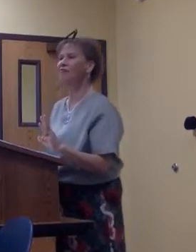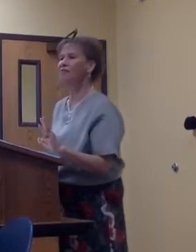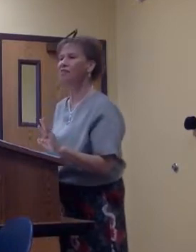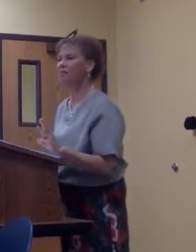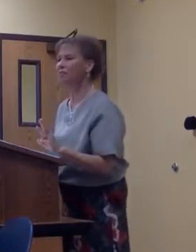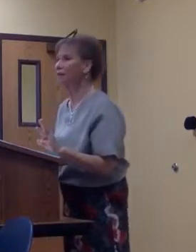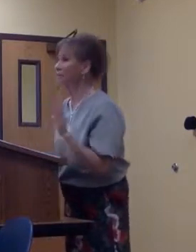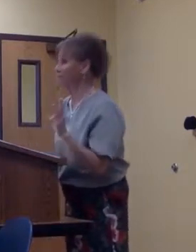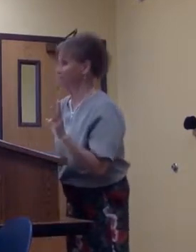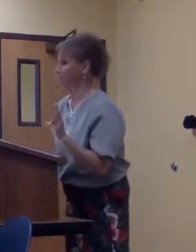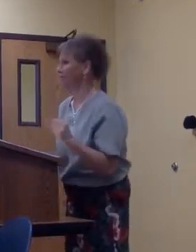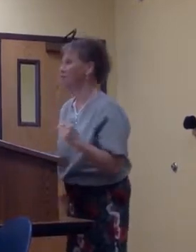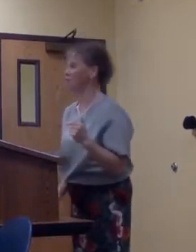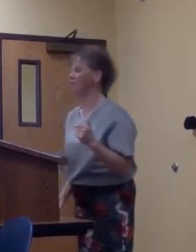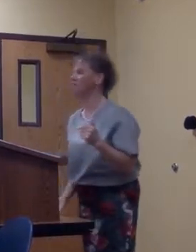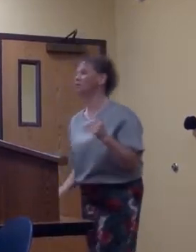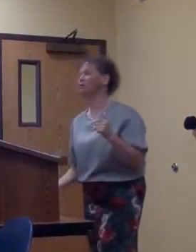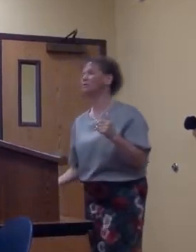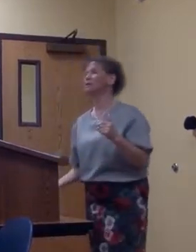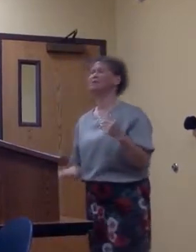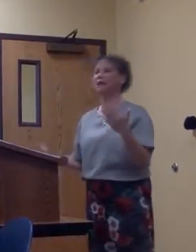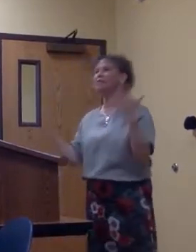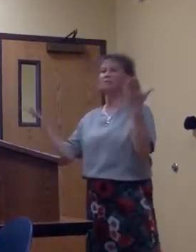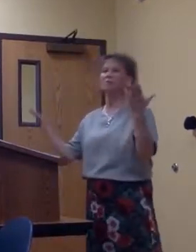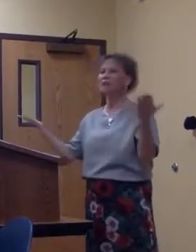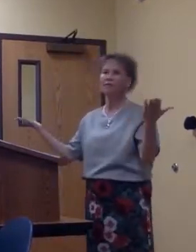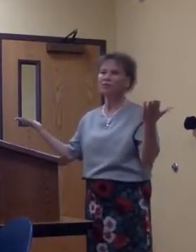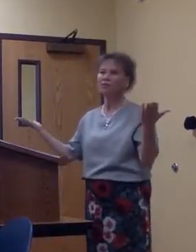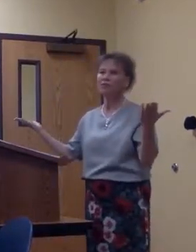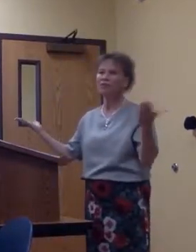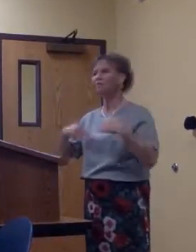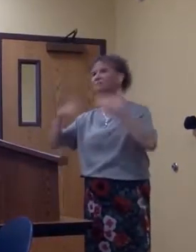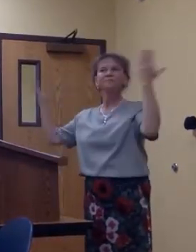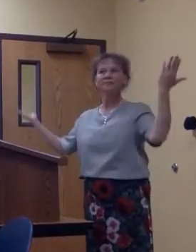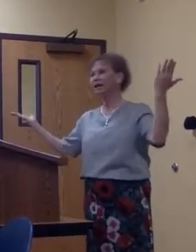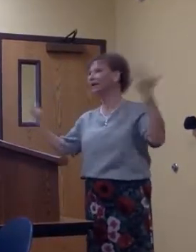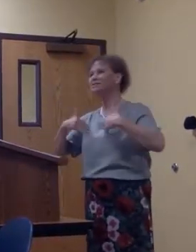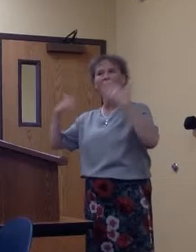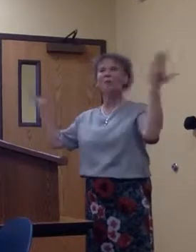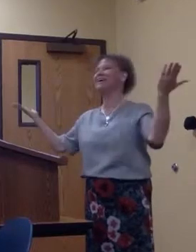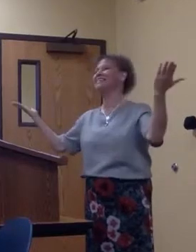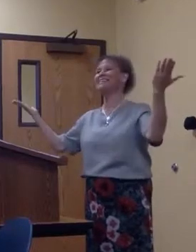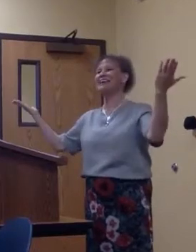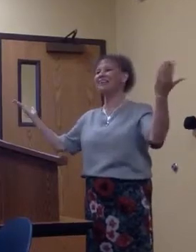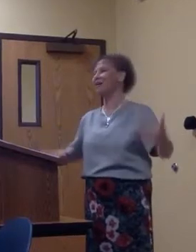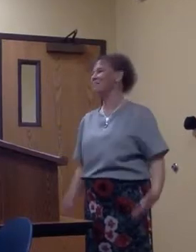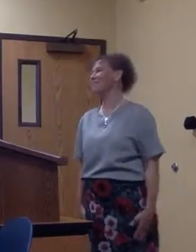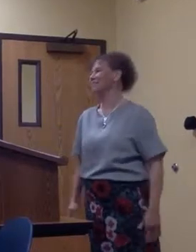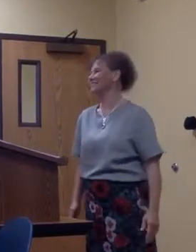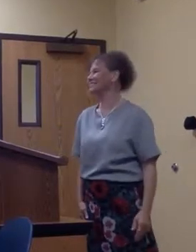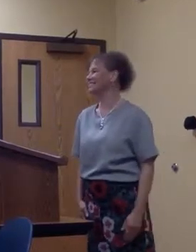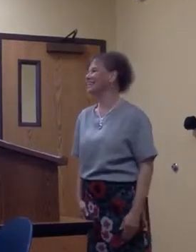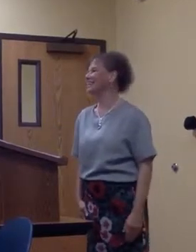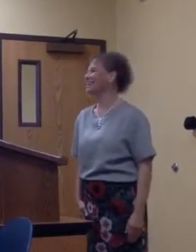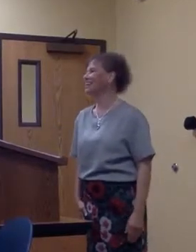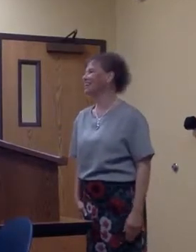in there someplace. I don't know that for sure, because I don't know the sign for Wichita Falls. It's not one that I've come up against, all right?